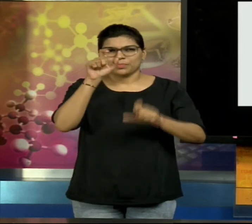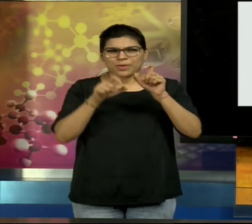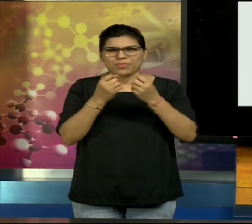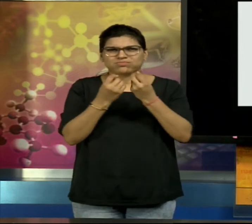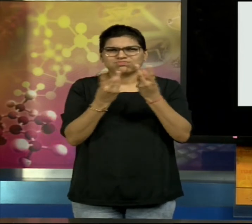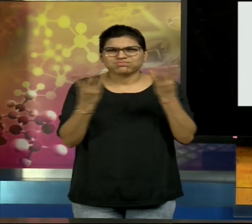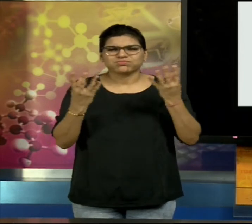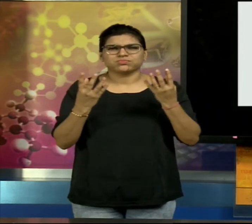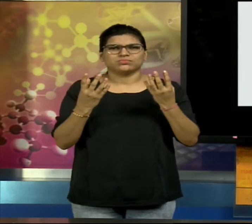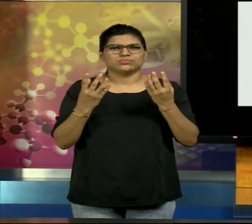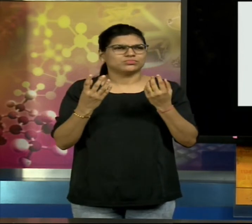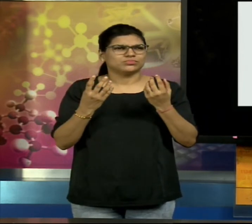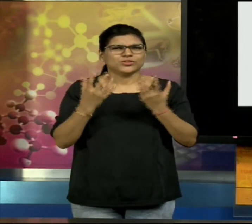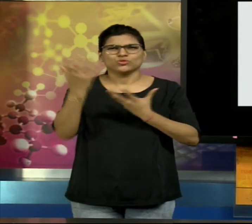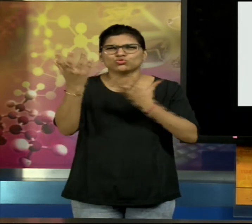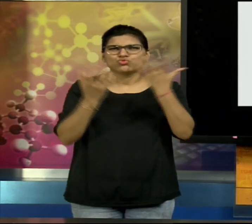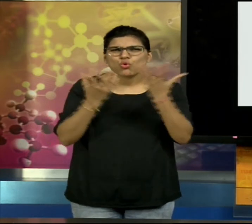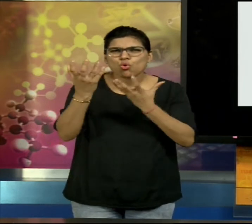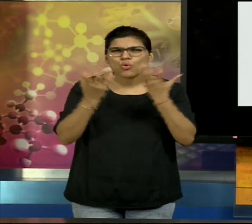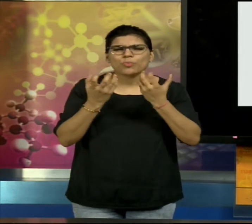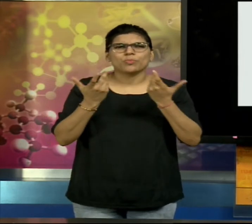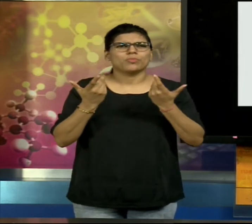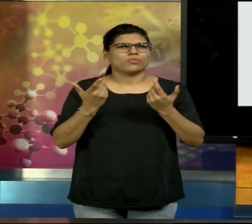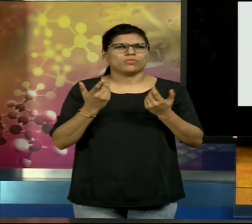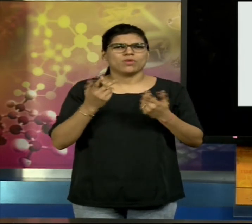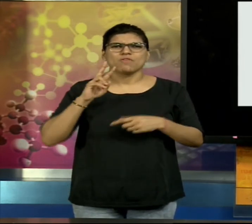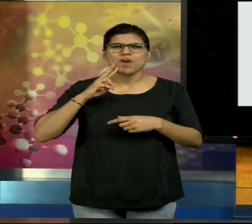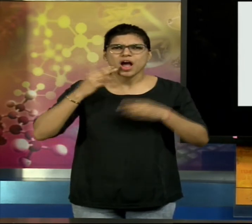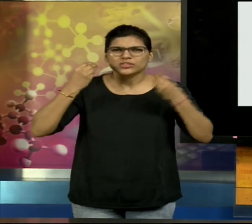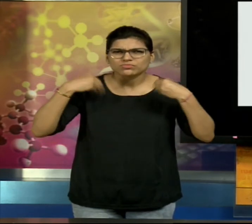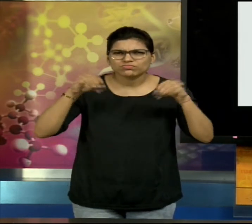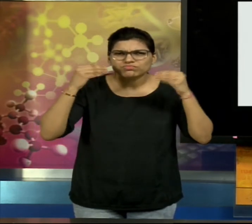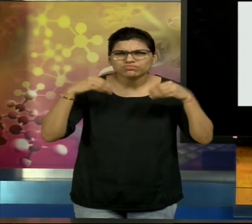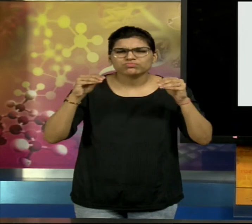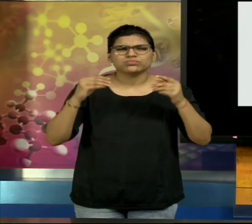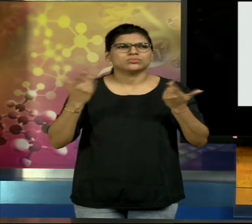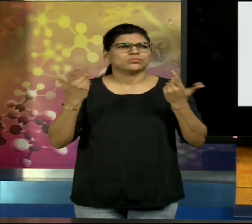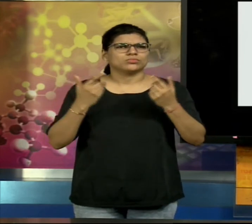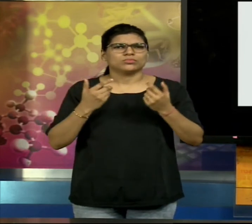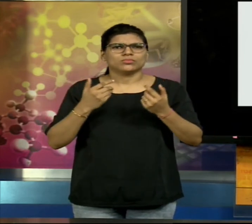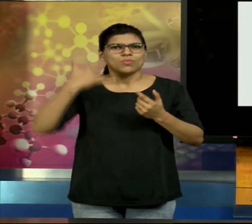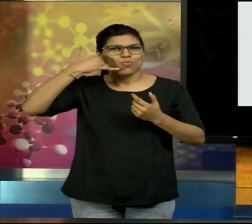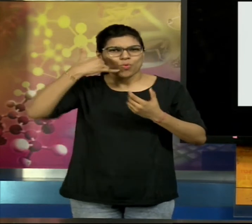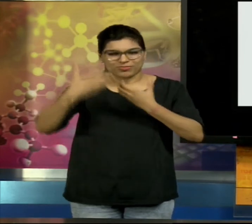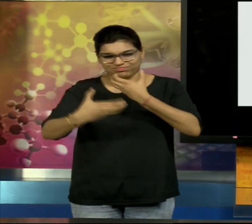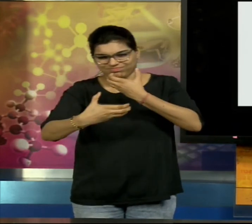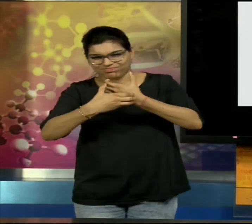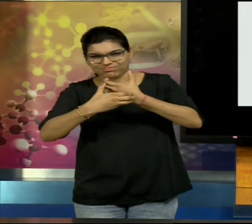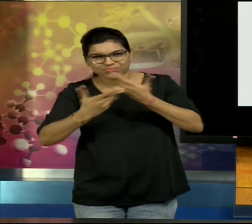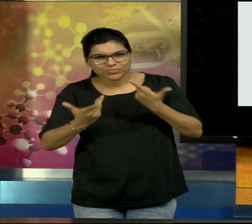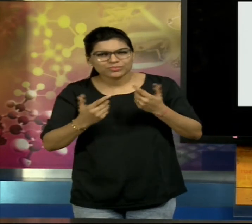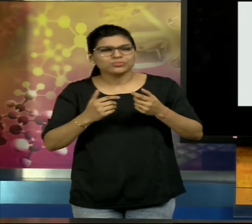In the picture you can see there are different things like vegetables,